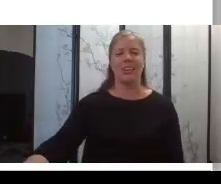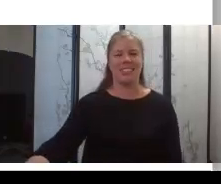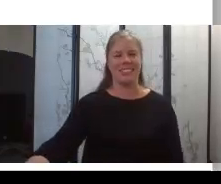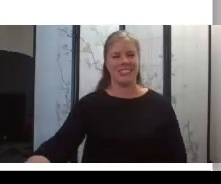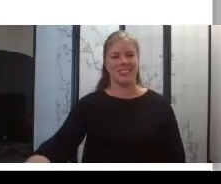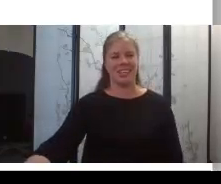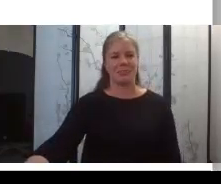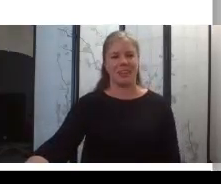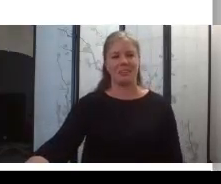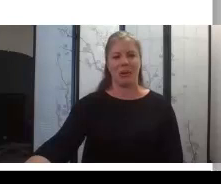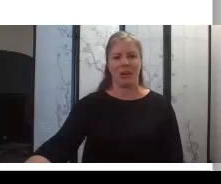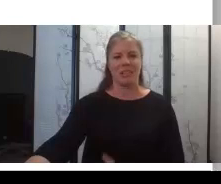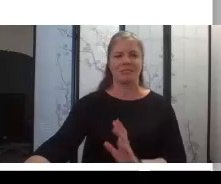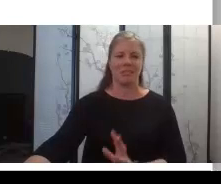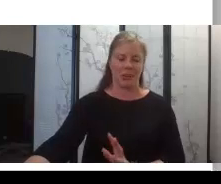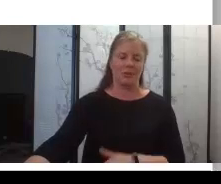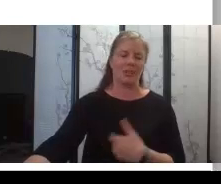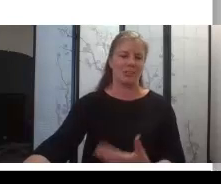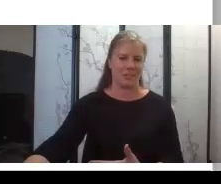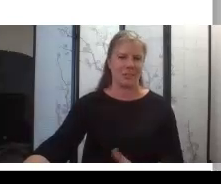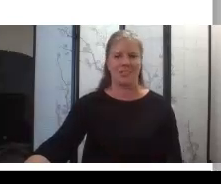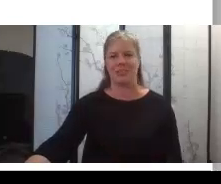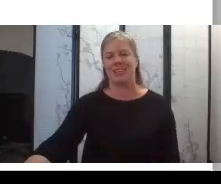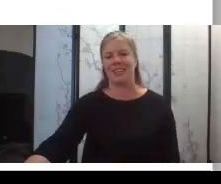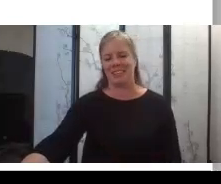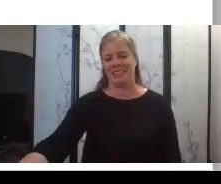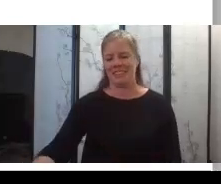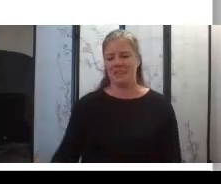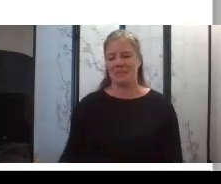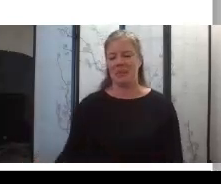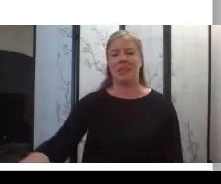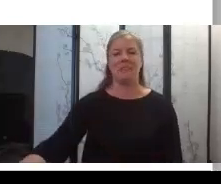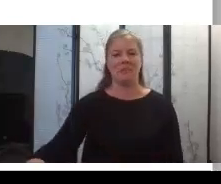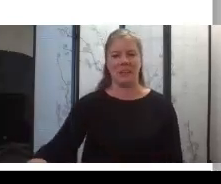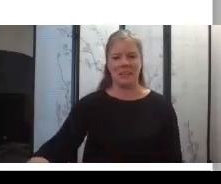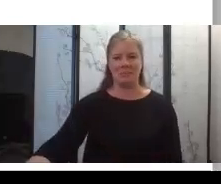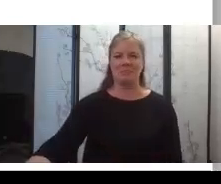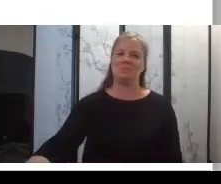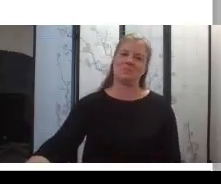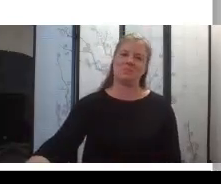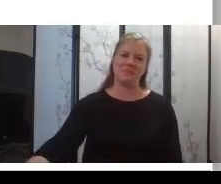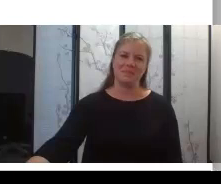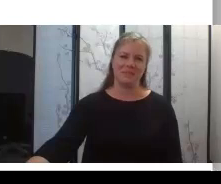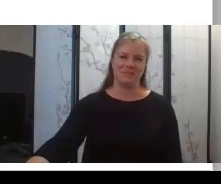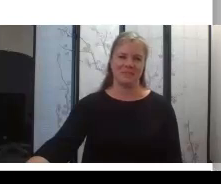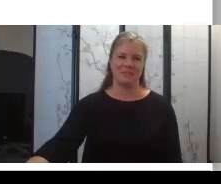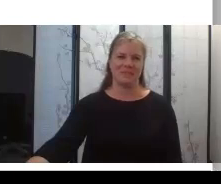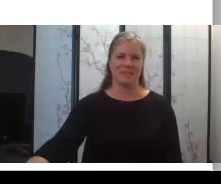would encourage you to take a minute, pause it, look it over, see what you can do with it, play with that for a minute.